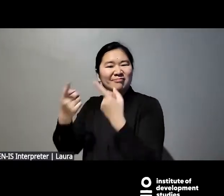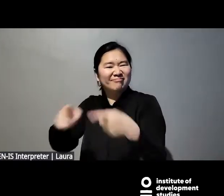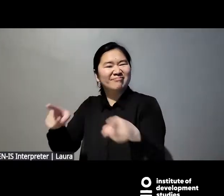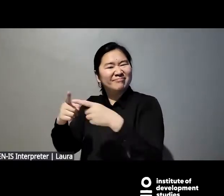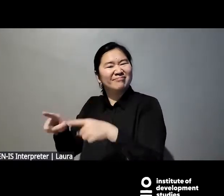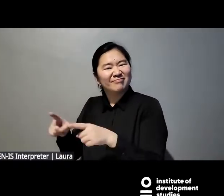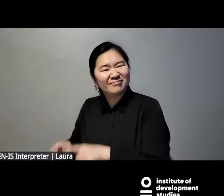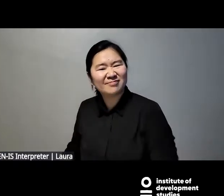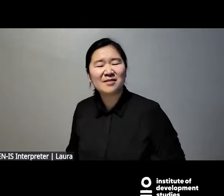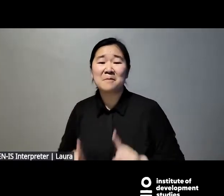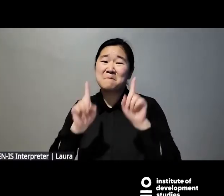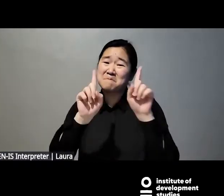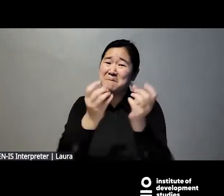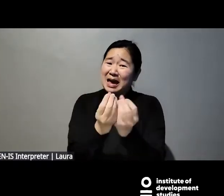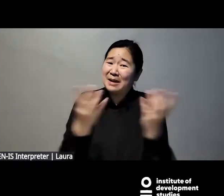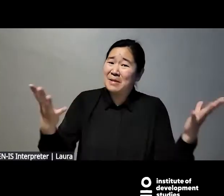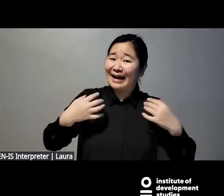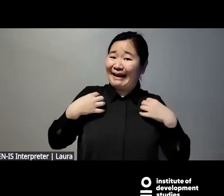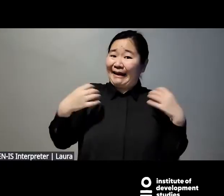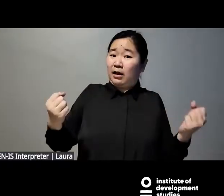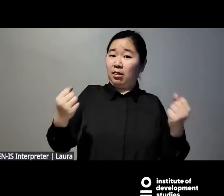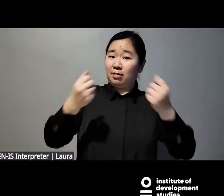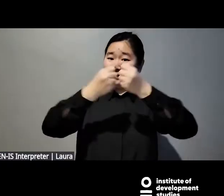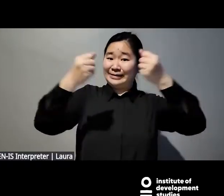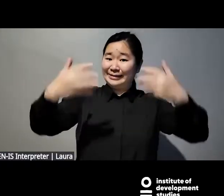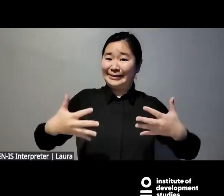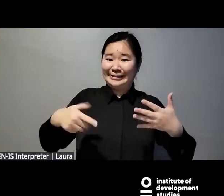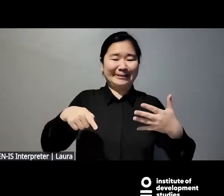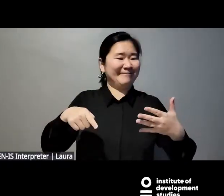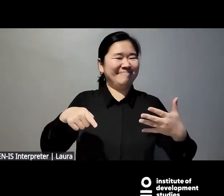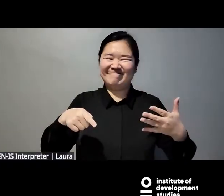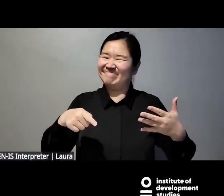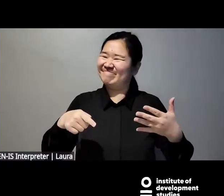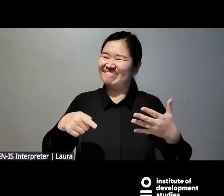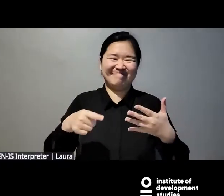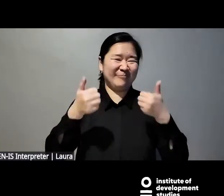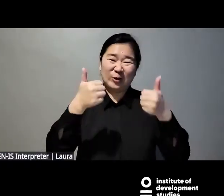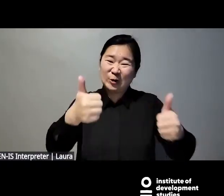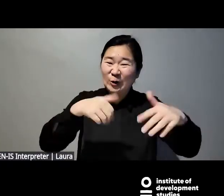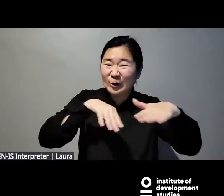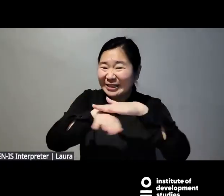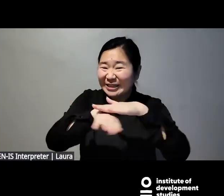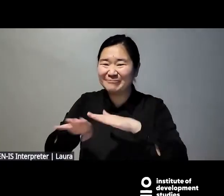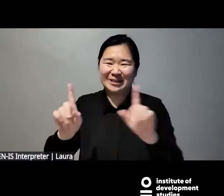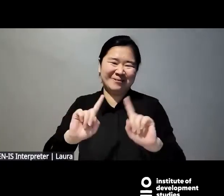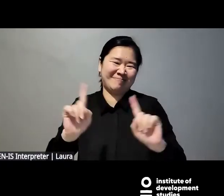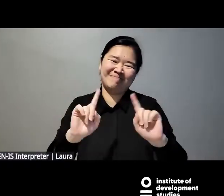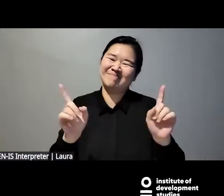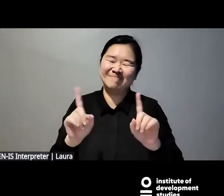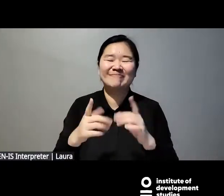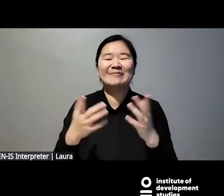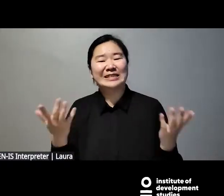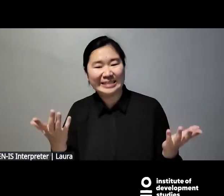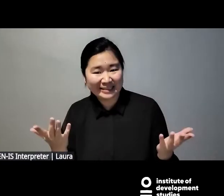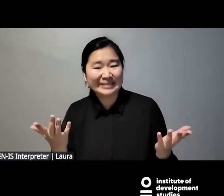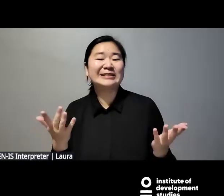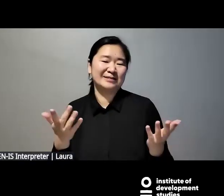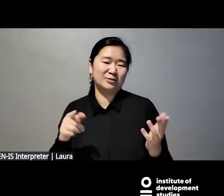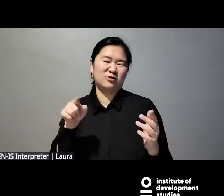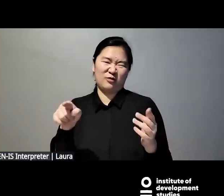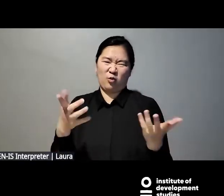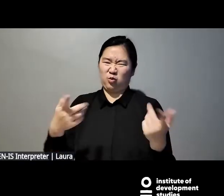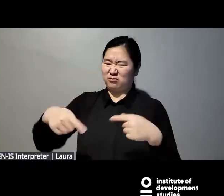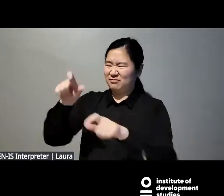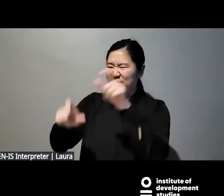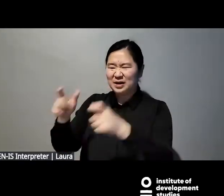transport. You know, transport's such a fundamental enabler. If anyone needs to get to a service, a job, a school, whatever it is,